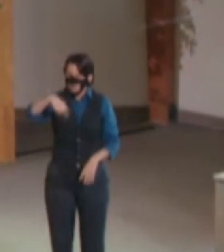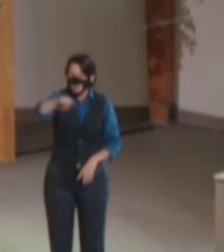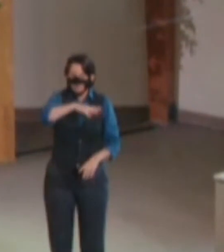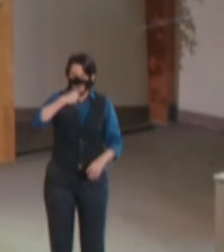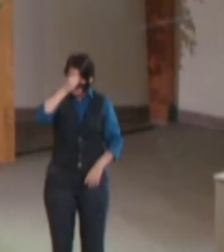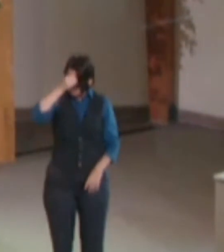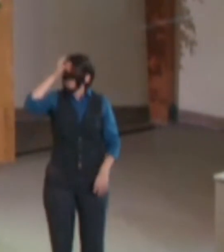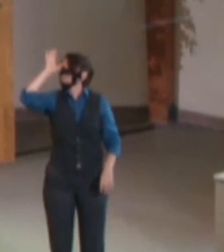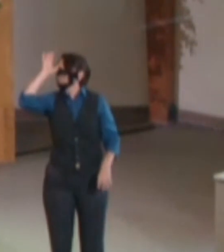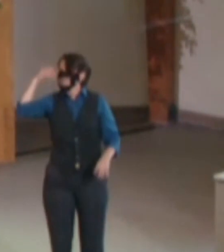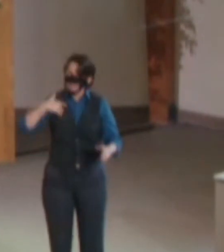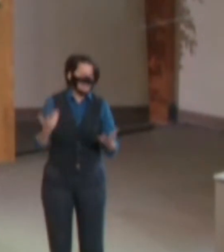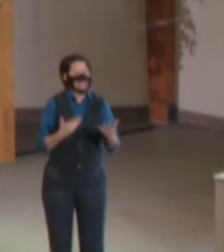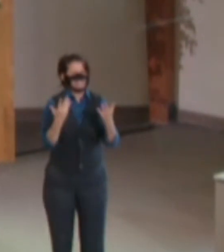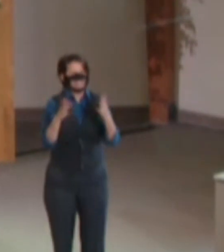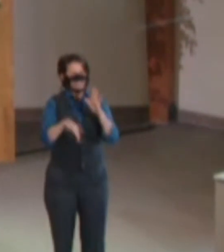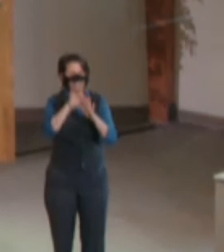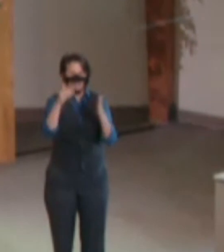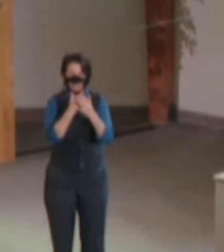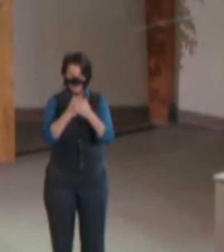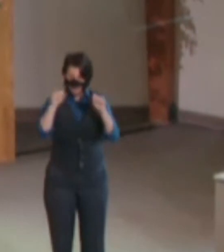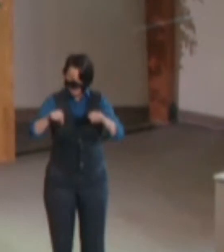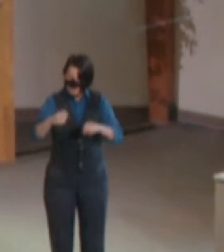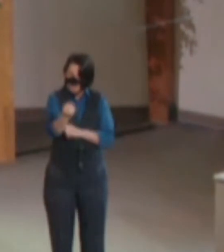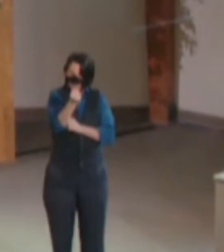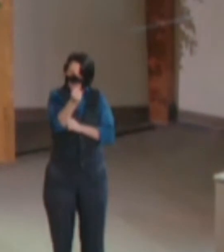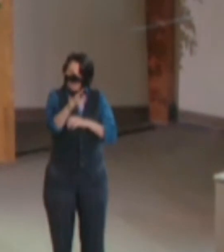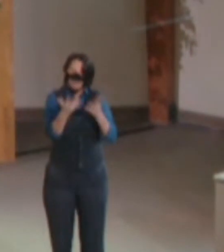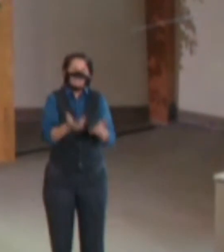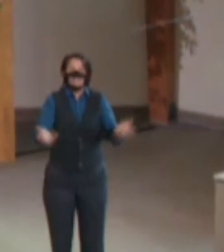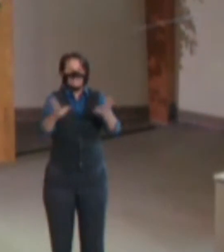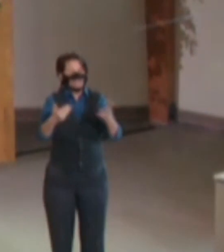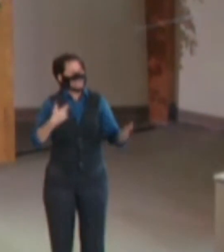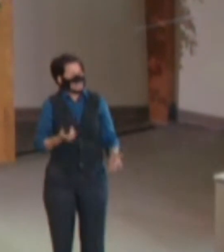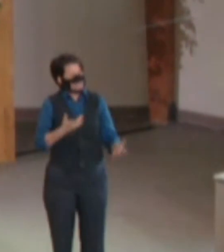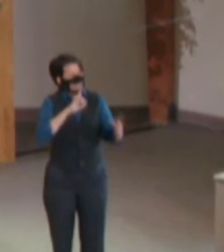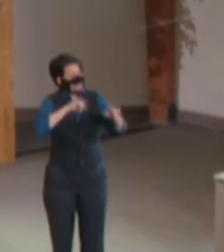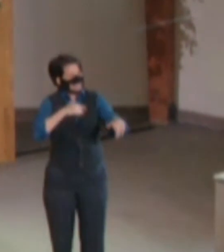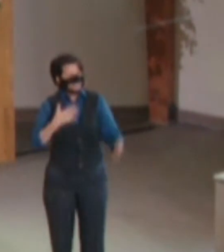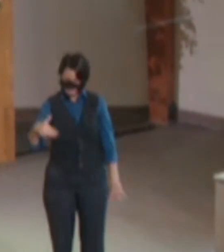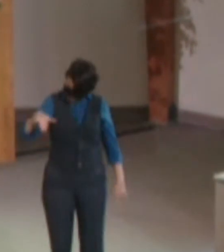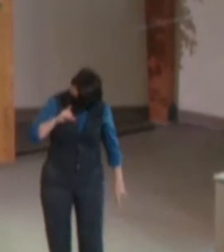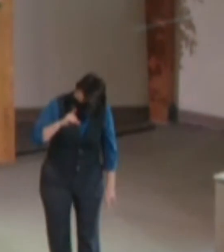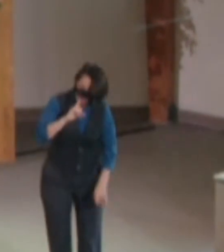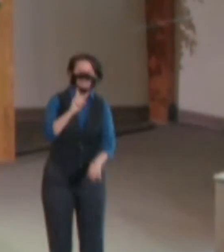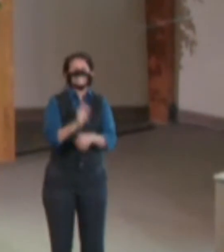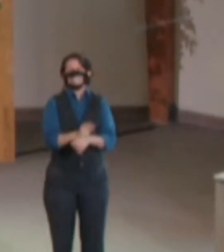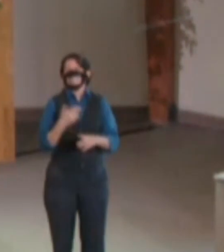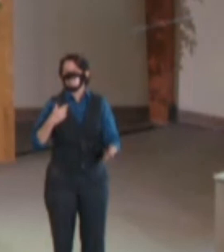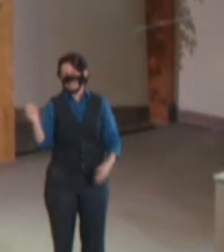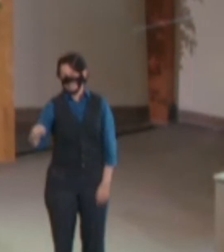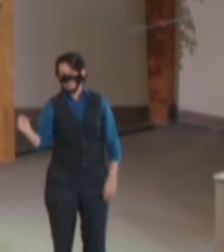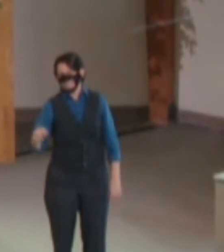ways. And can we hold all of that at Unity Church of the Hills? And my answer is, of course we can. So come back